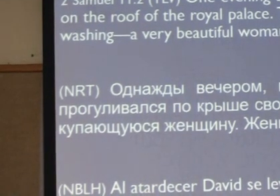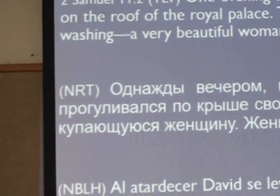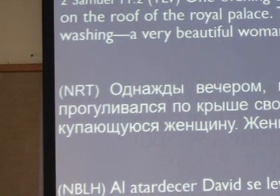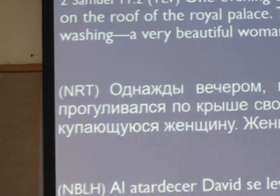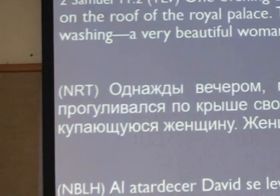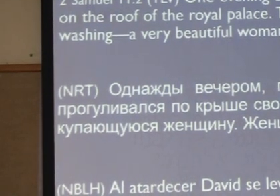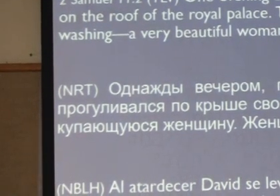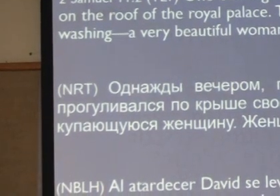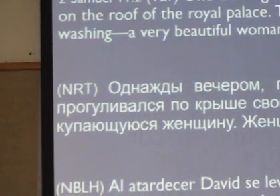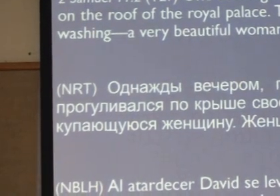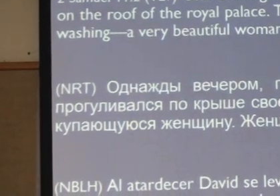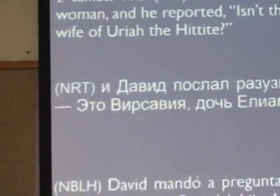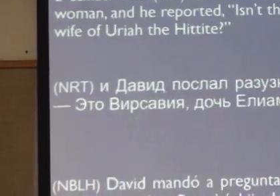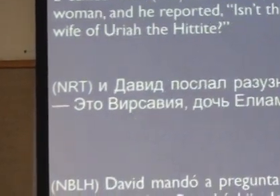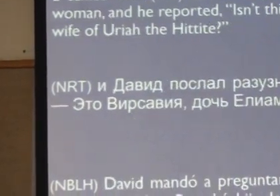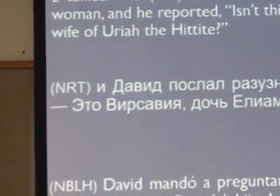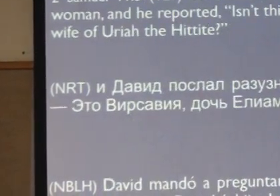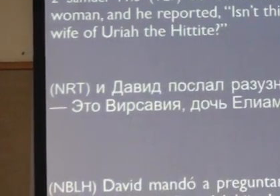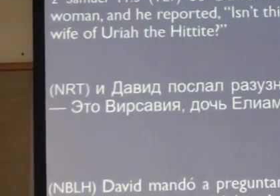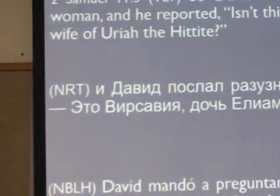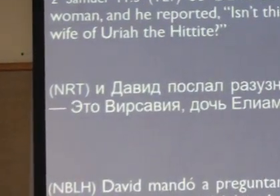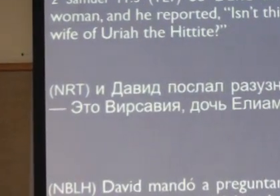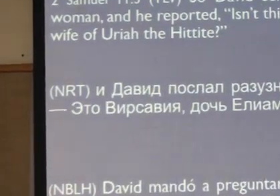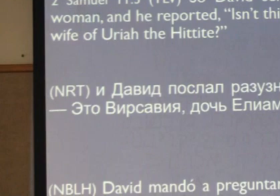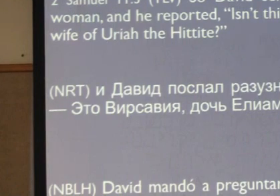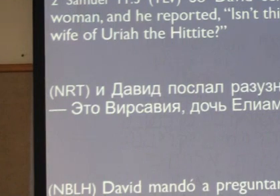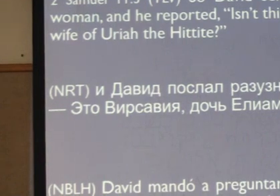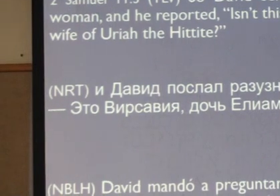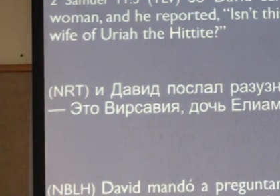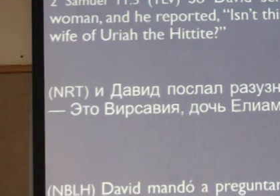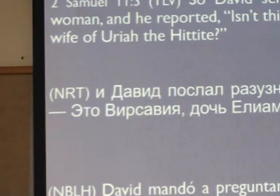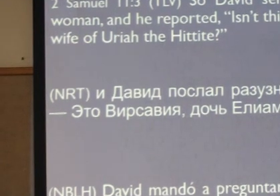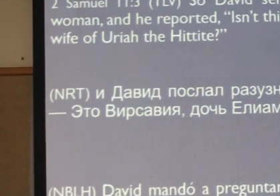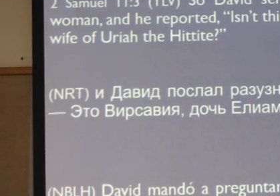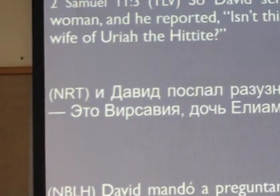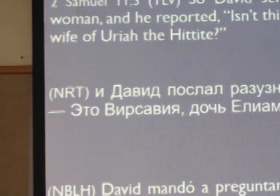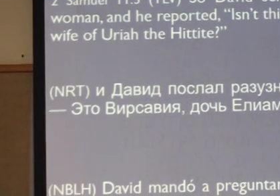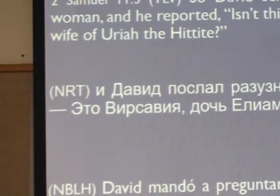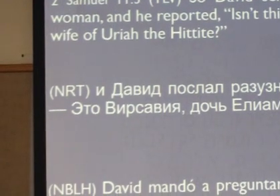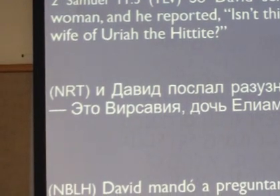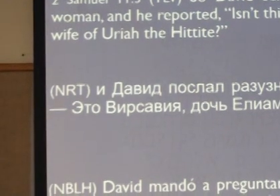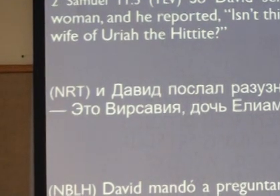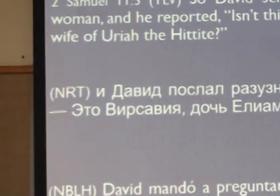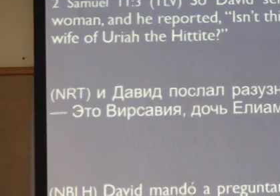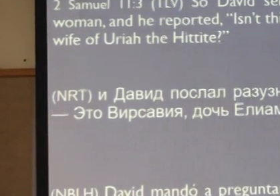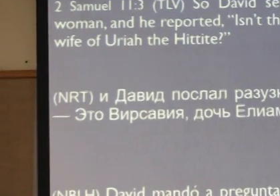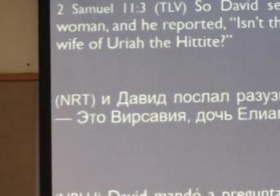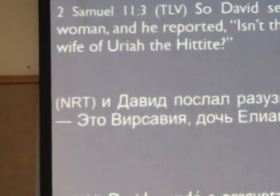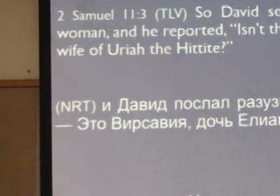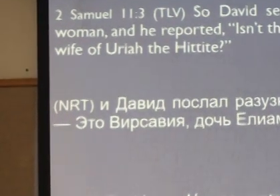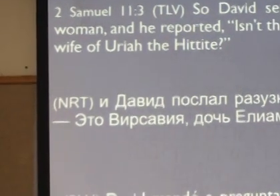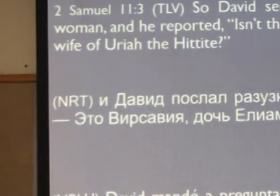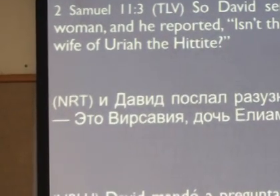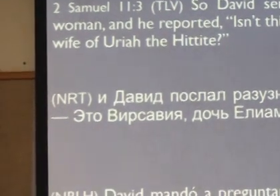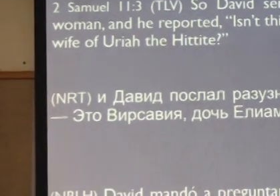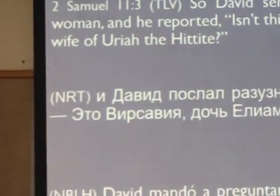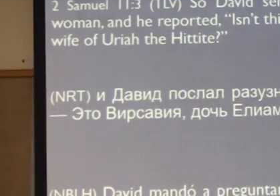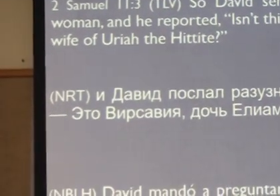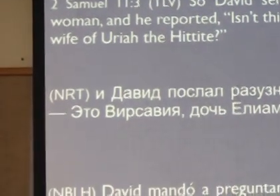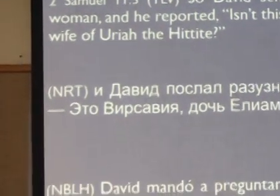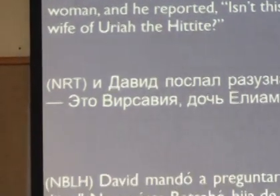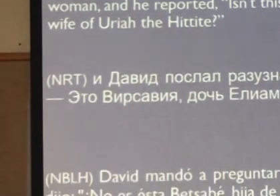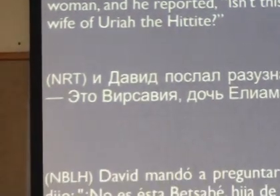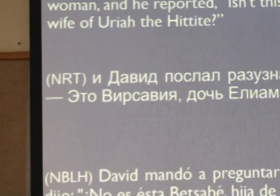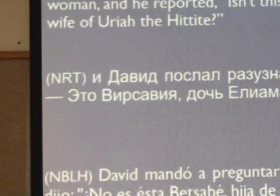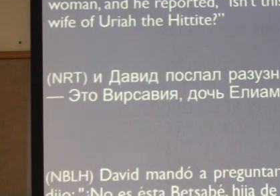woman. So David sent someone to inquire about the woman, and he reported, 'Isn't this Bathsheba, the daughter of Eliam,